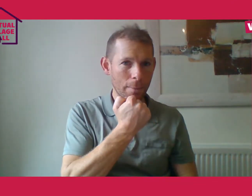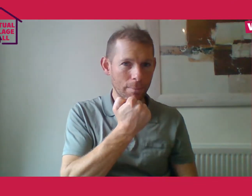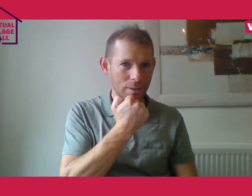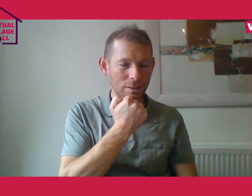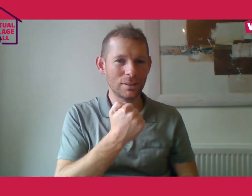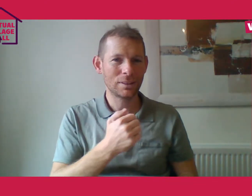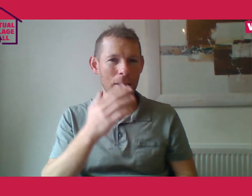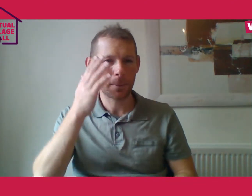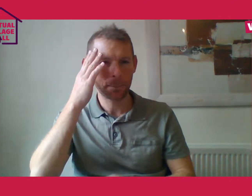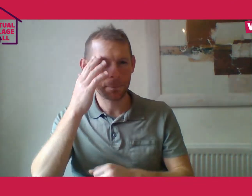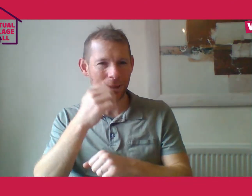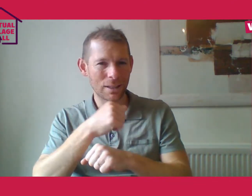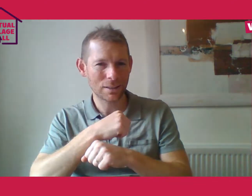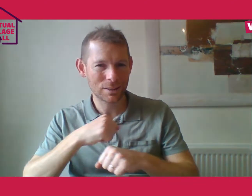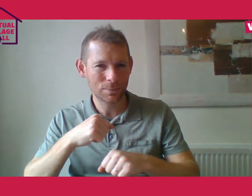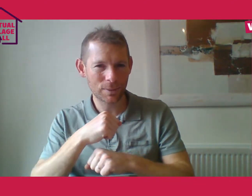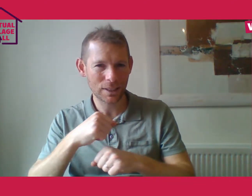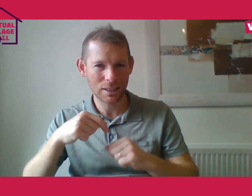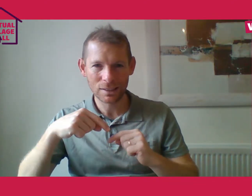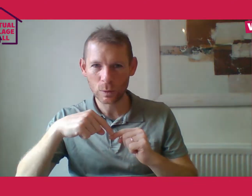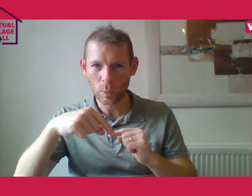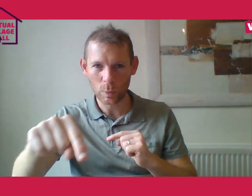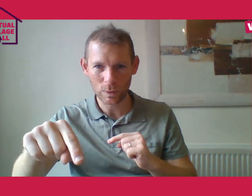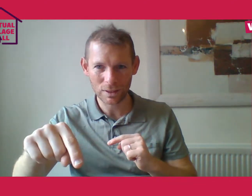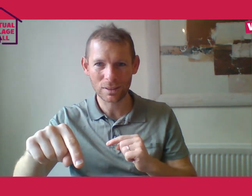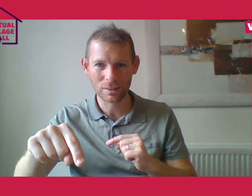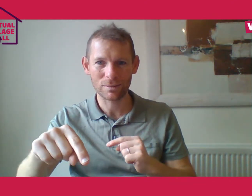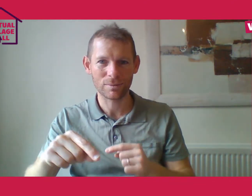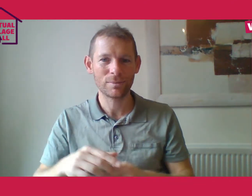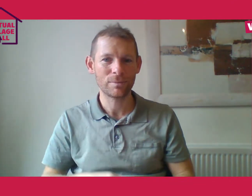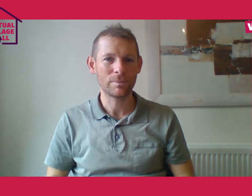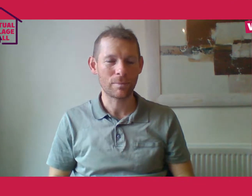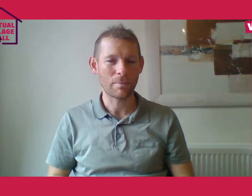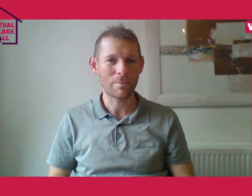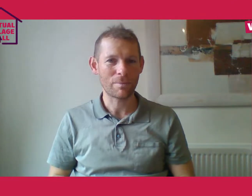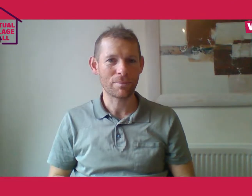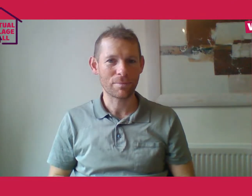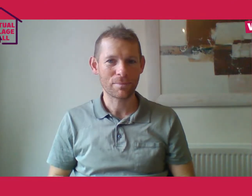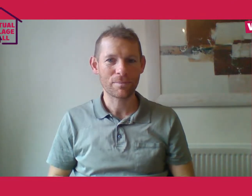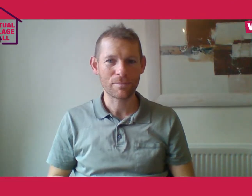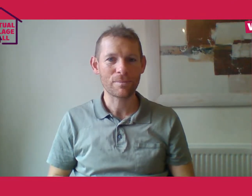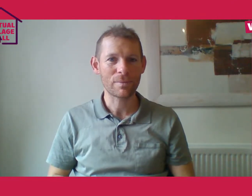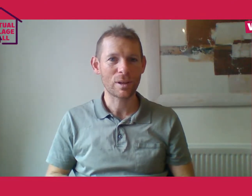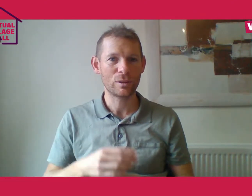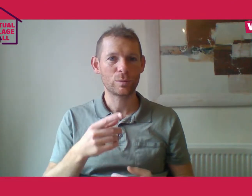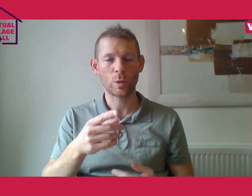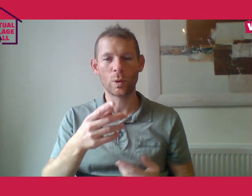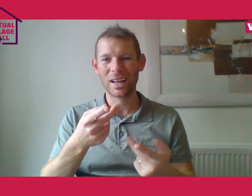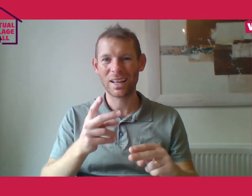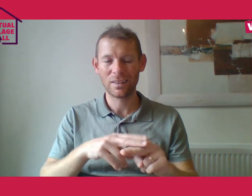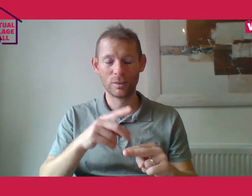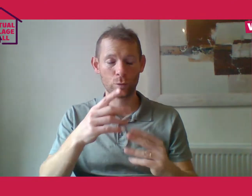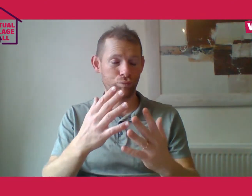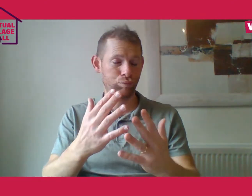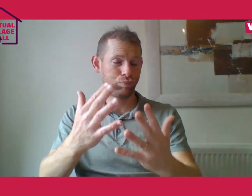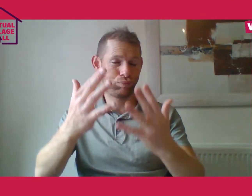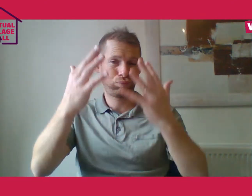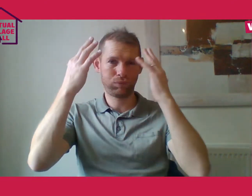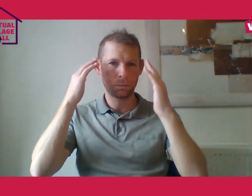So we've covered numbers, and we've covered some signs relevant to Mindspace Week. And